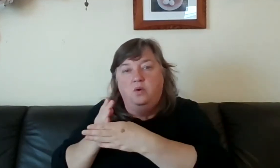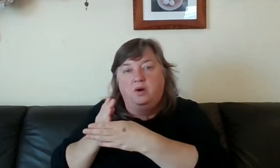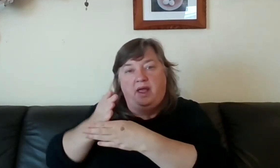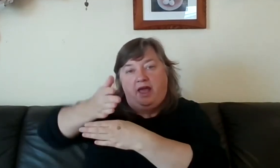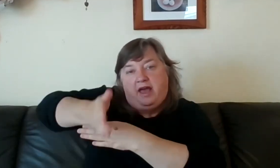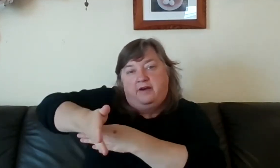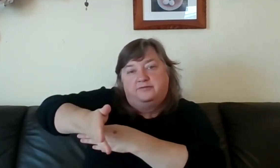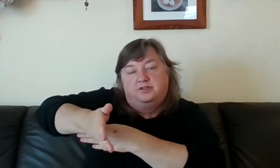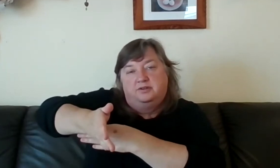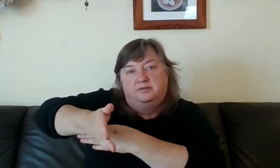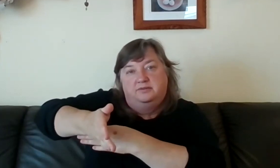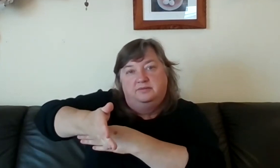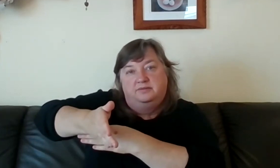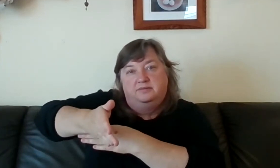Or after.